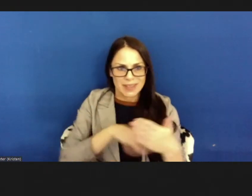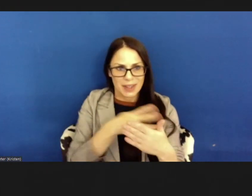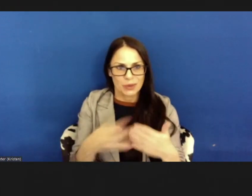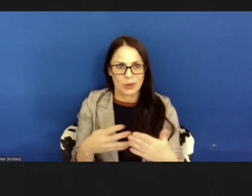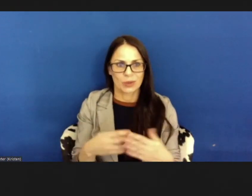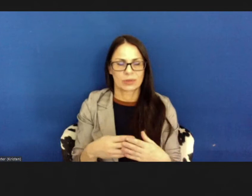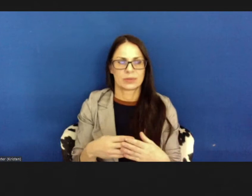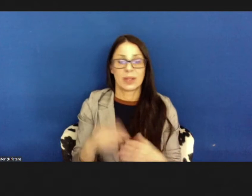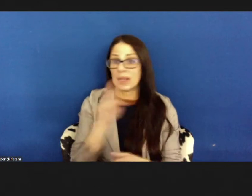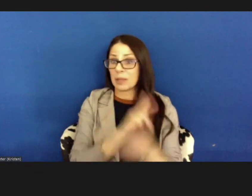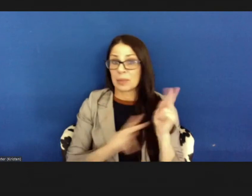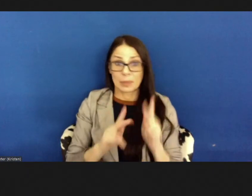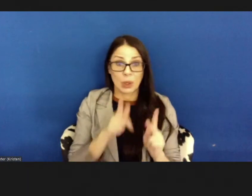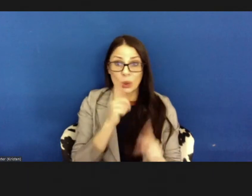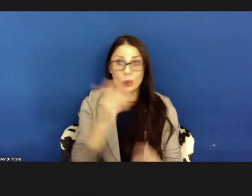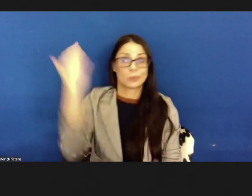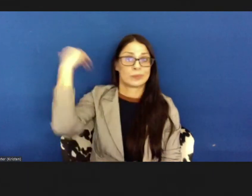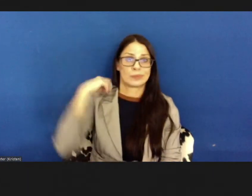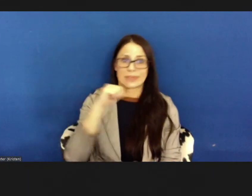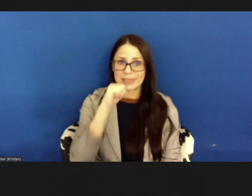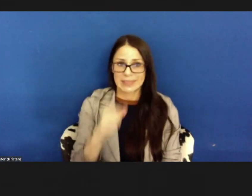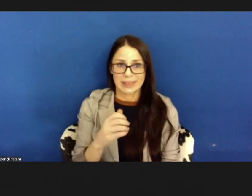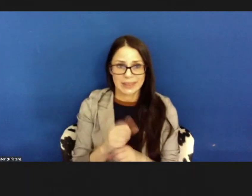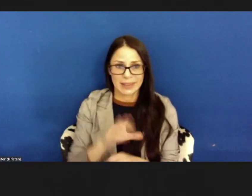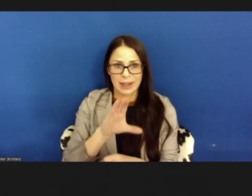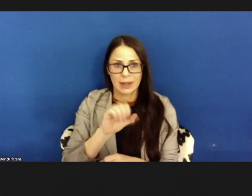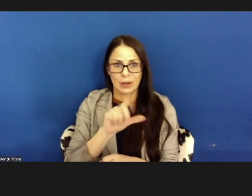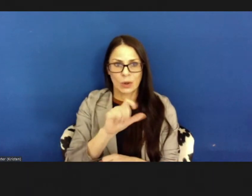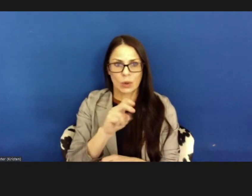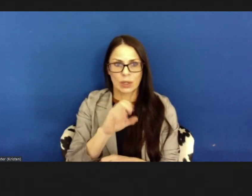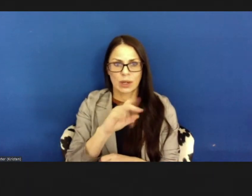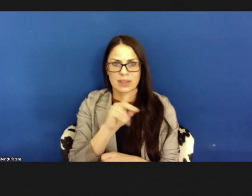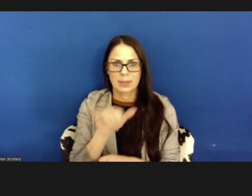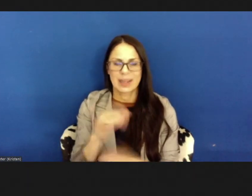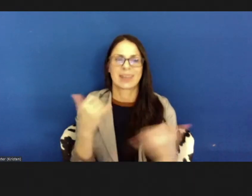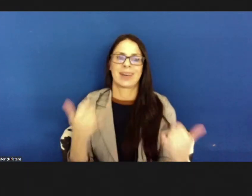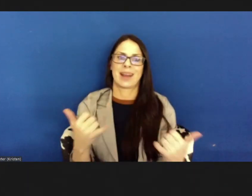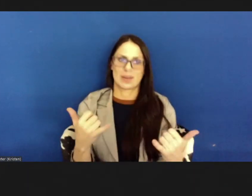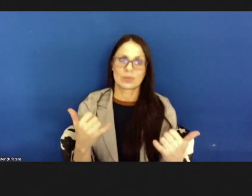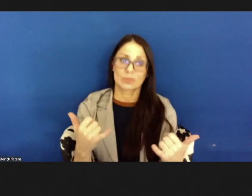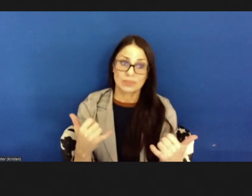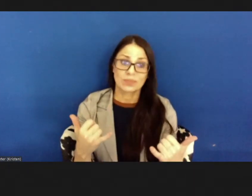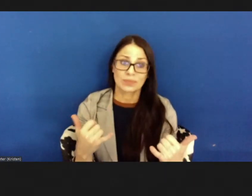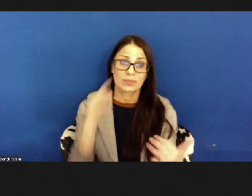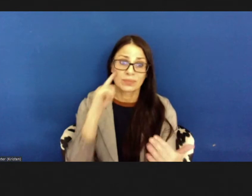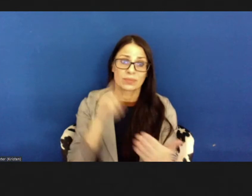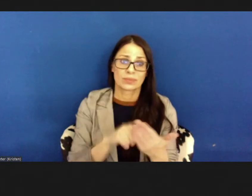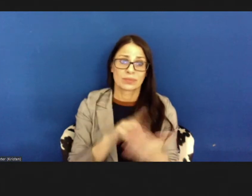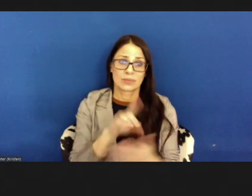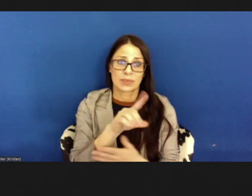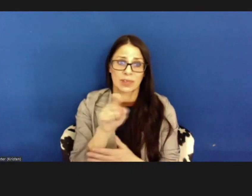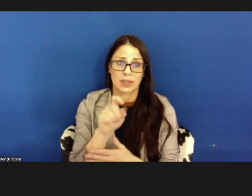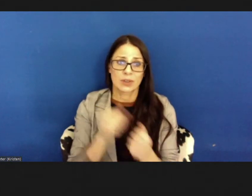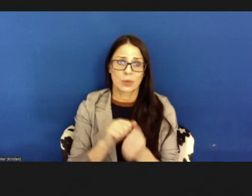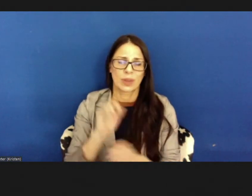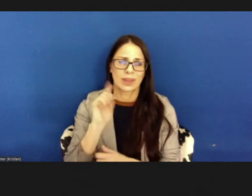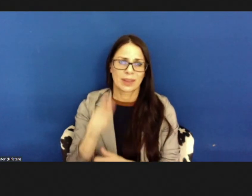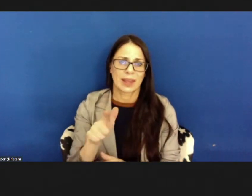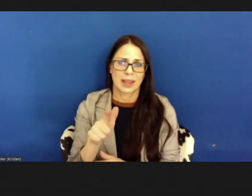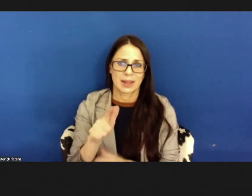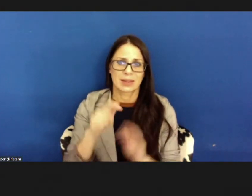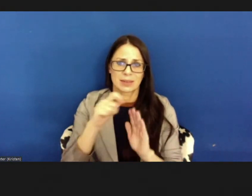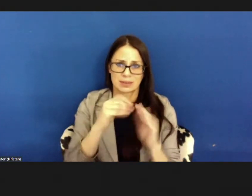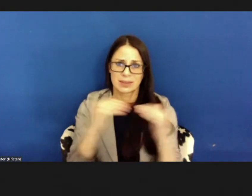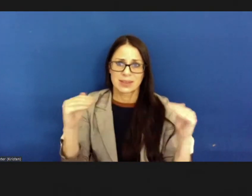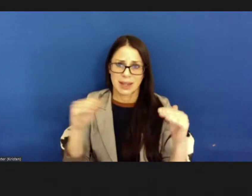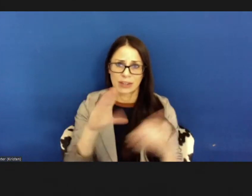their colonoscopy are getting diagnosed with later stage cancers now, and they're catching up with this. And so, we are